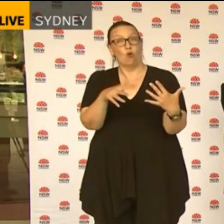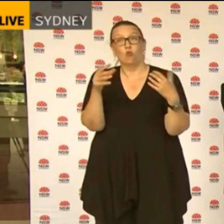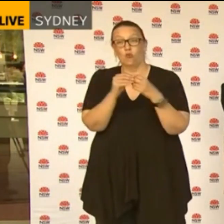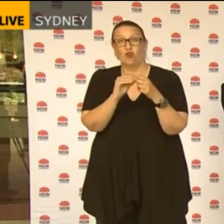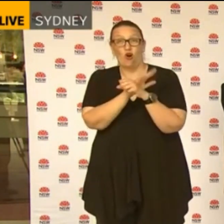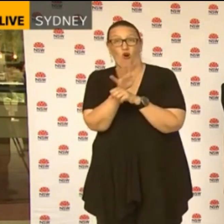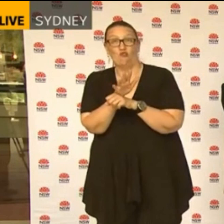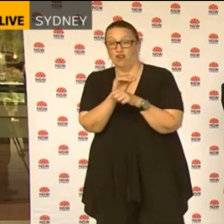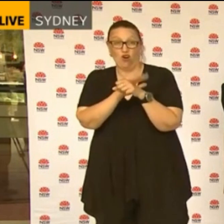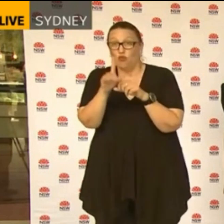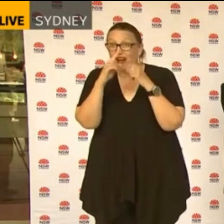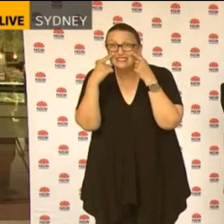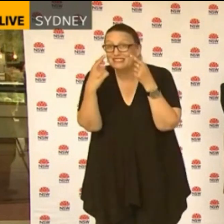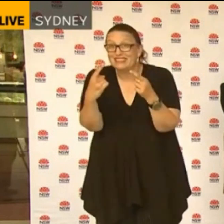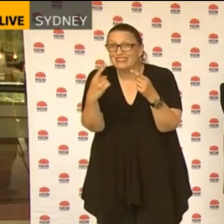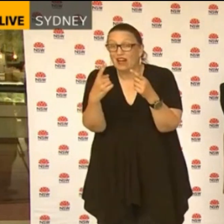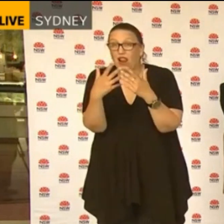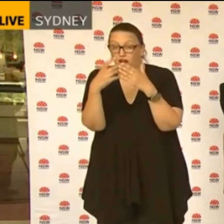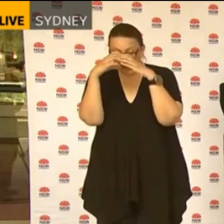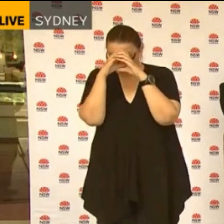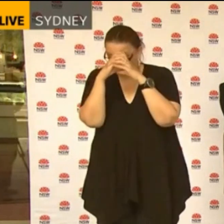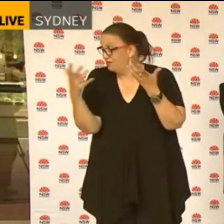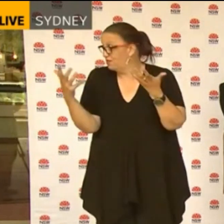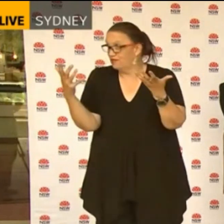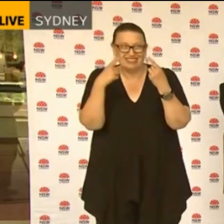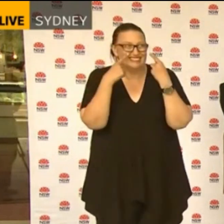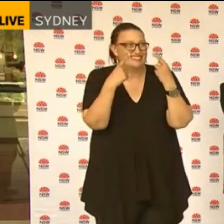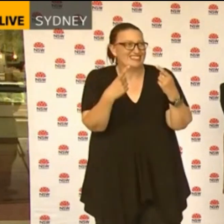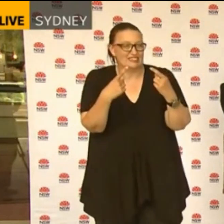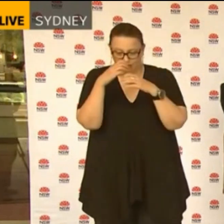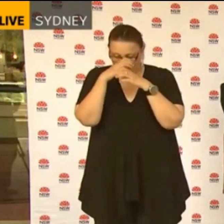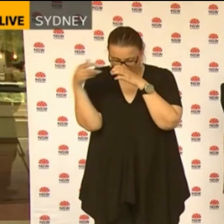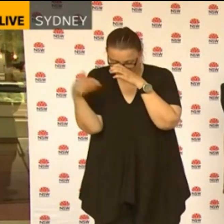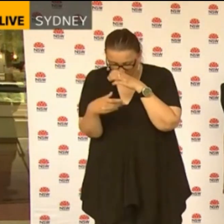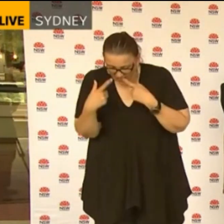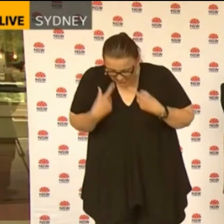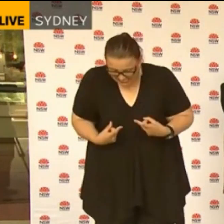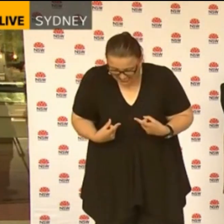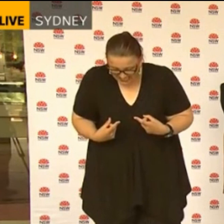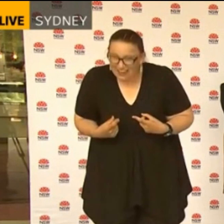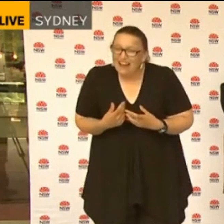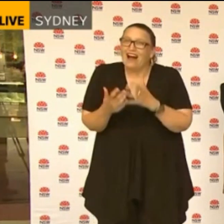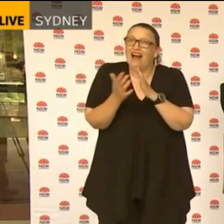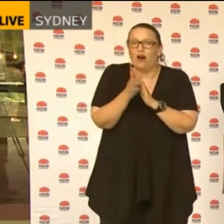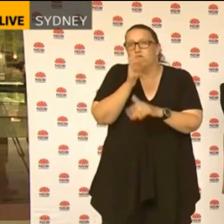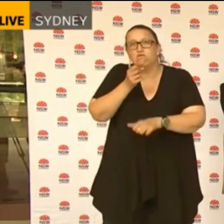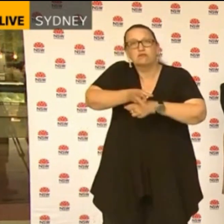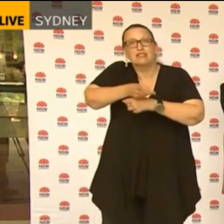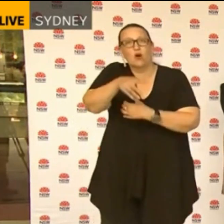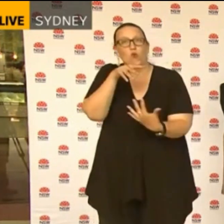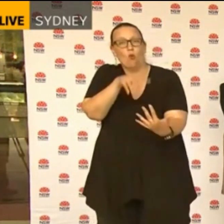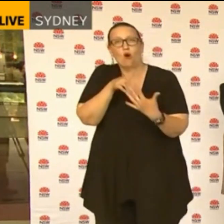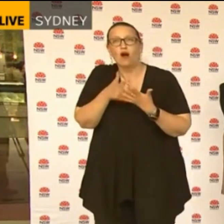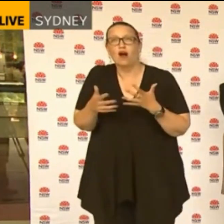thing that will empower our frontline troops, our health staff, to deal with this is if the rest of us get out and get tested if we have any symptoms at